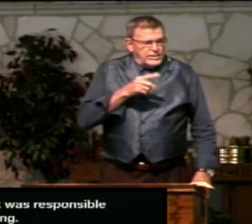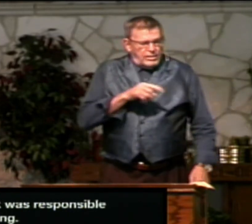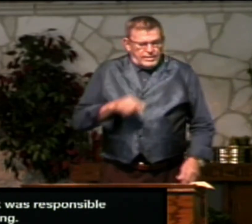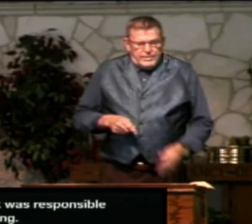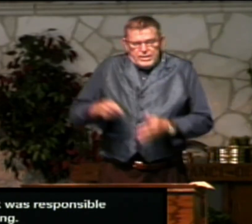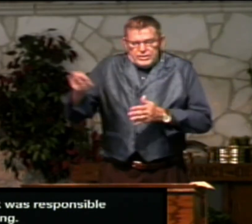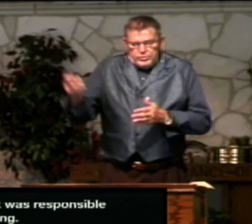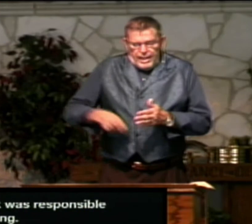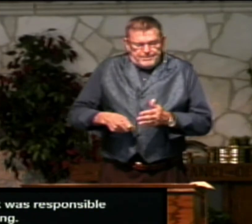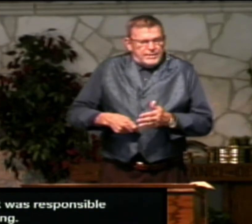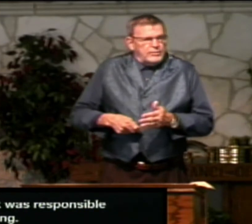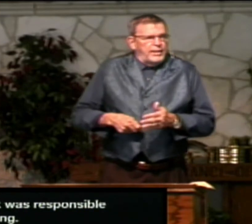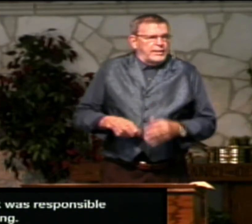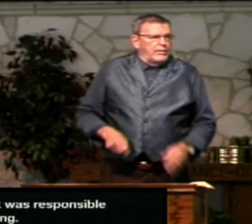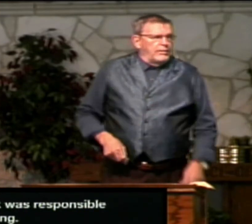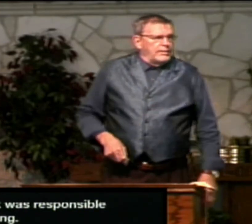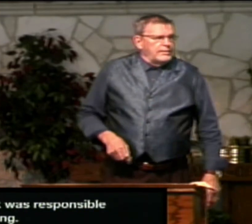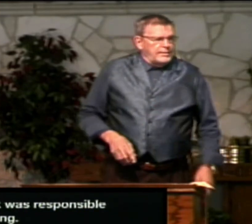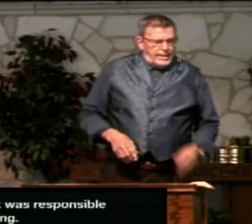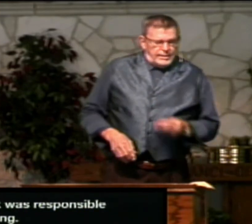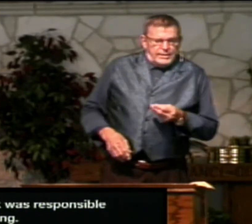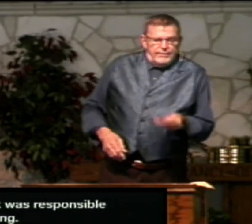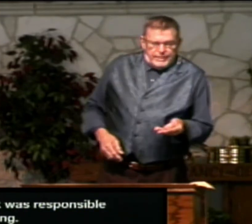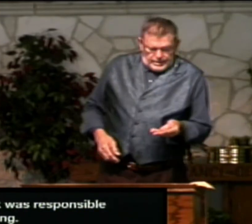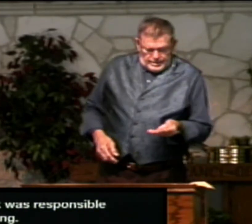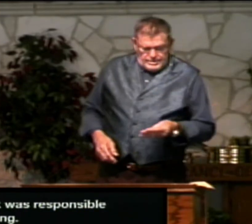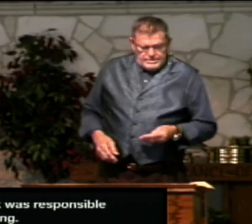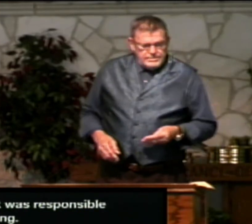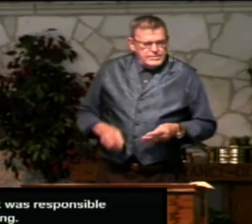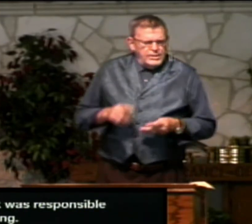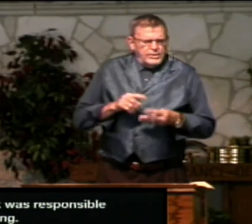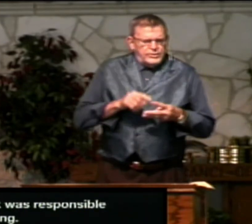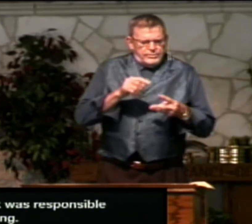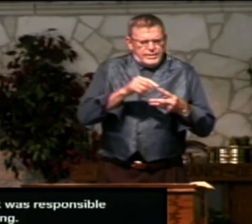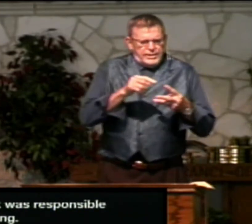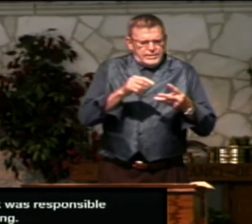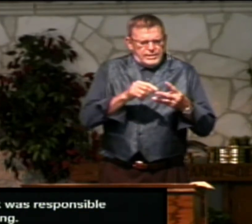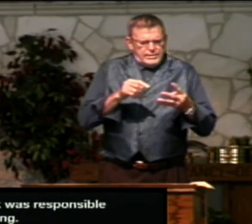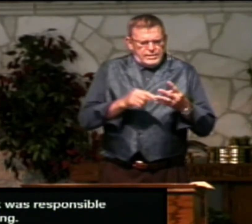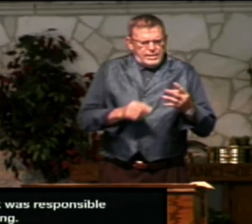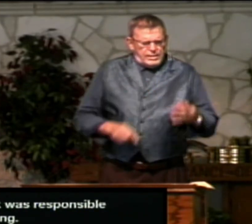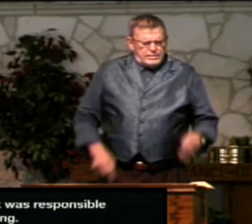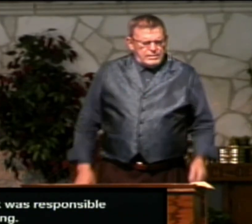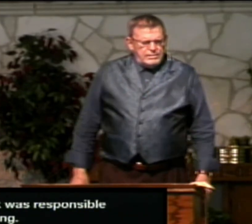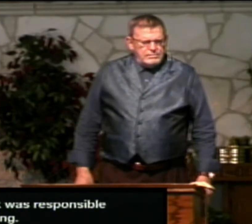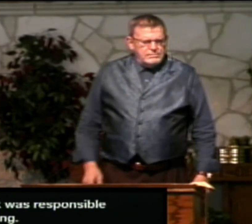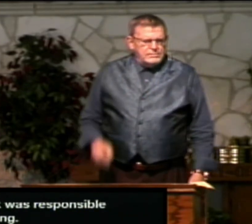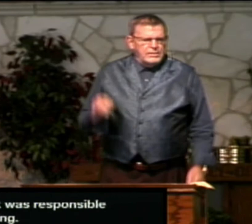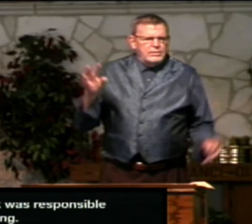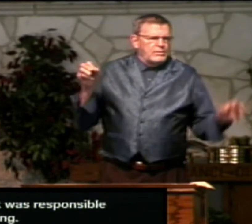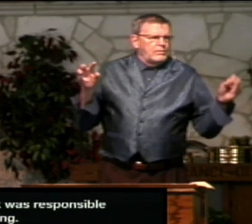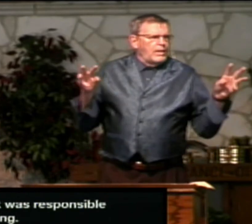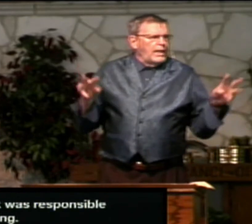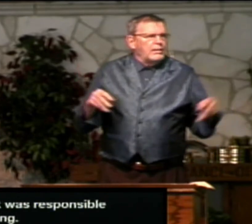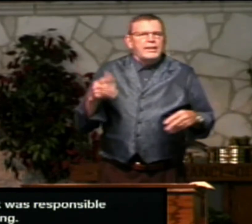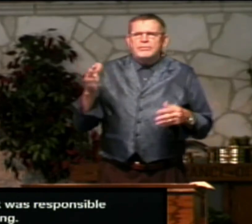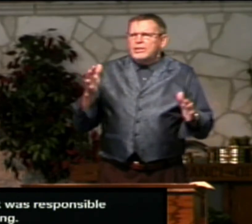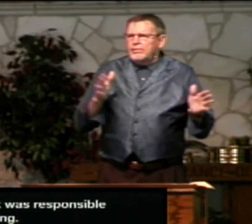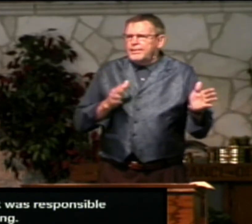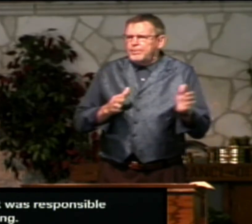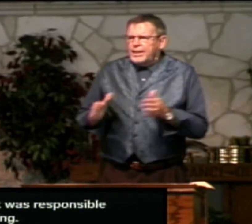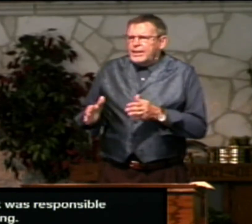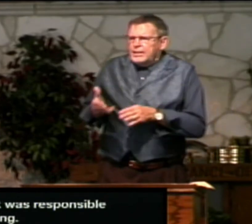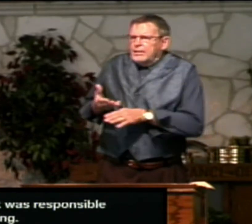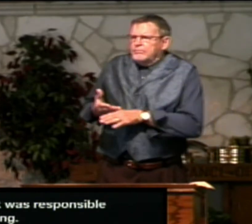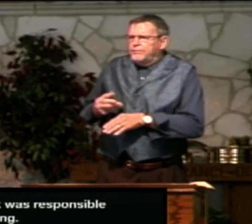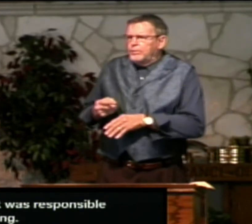because I saw them swiping the credit card and giving to this, this, and this. Wow, it was